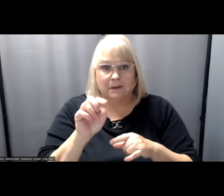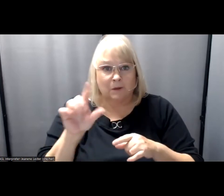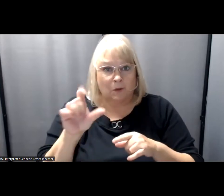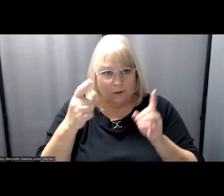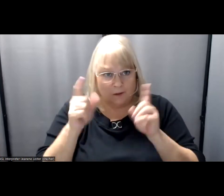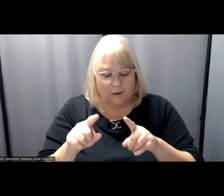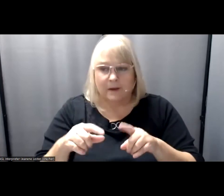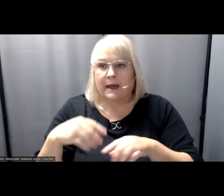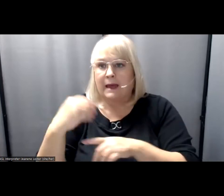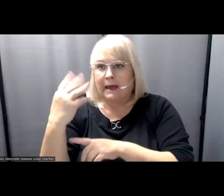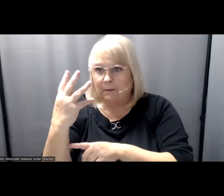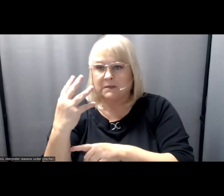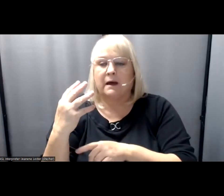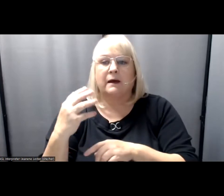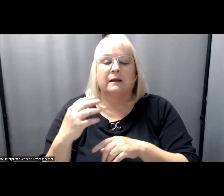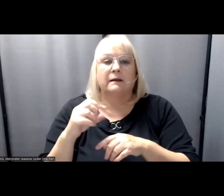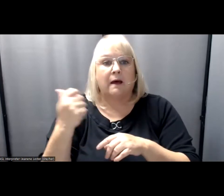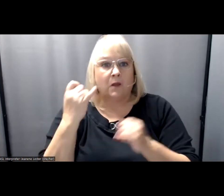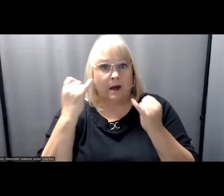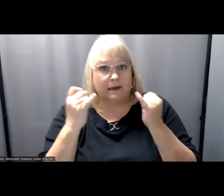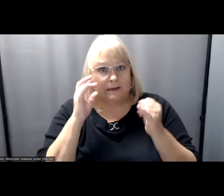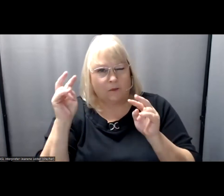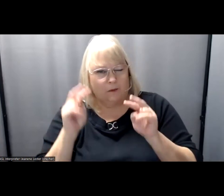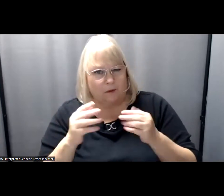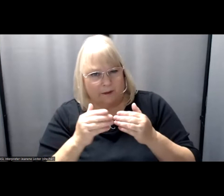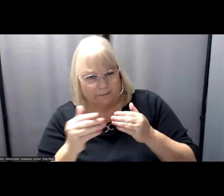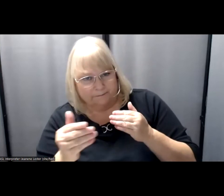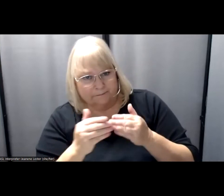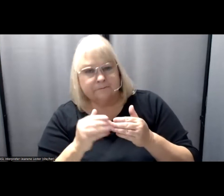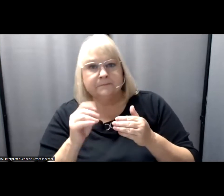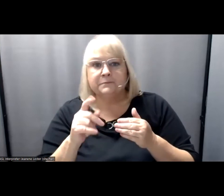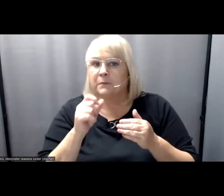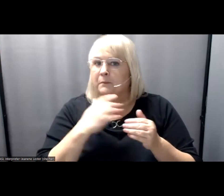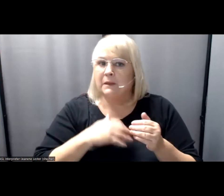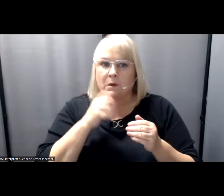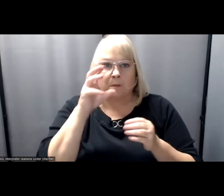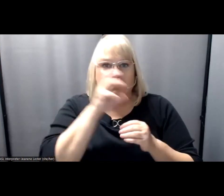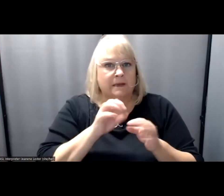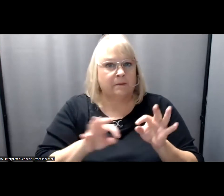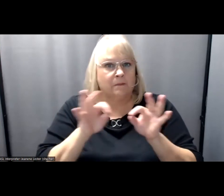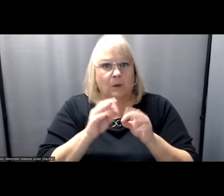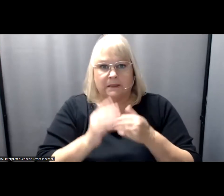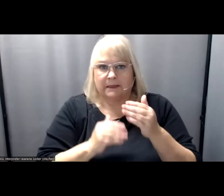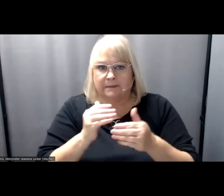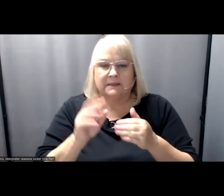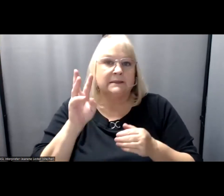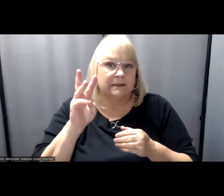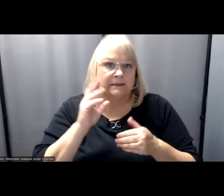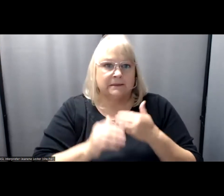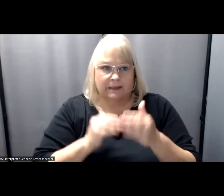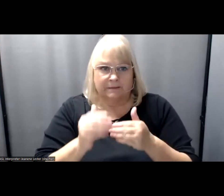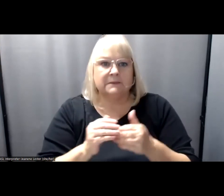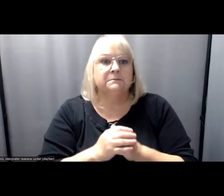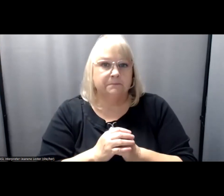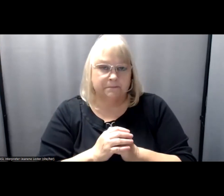Cameras on, other ideas we're going to look at next. Okay. So please don't miss these important steps. 6 steps.